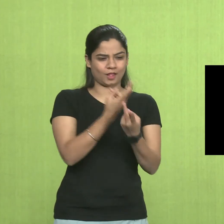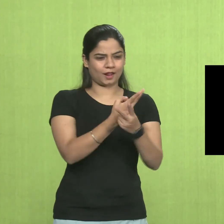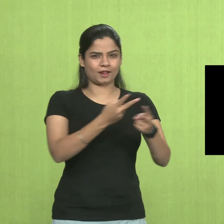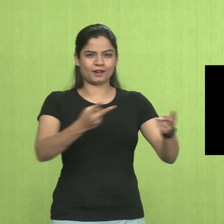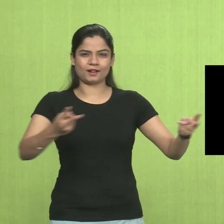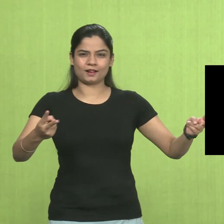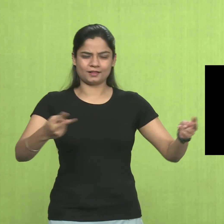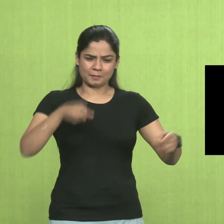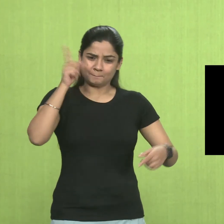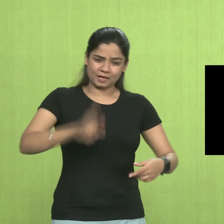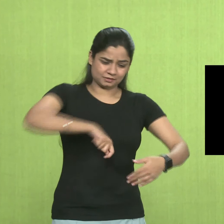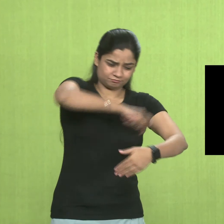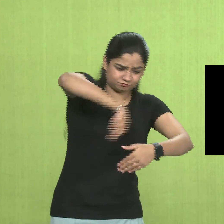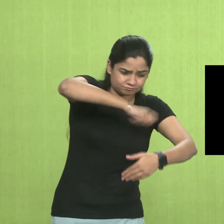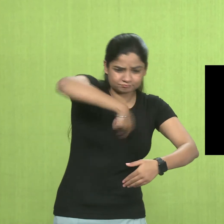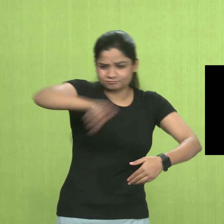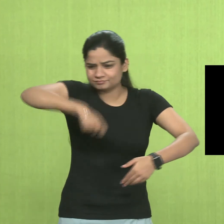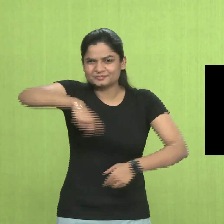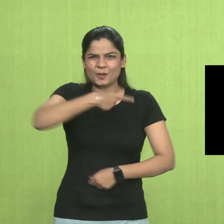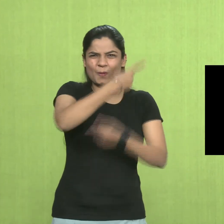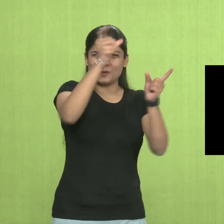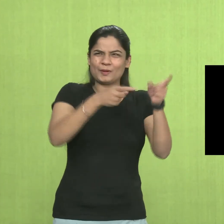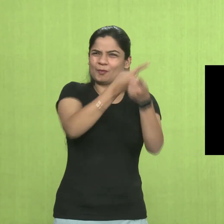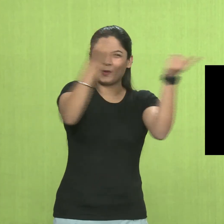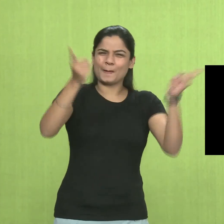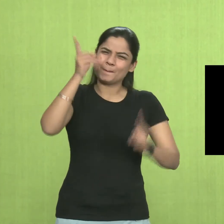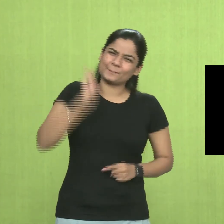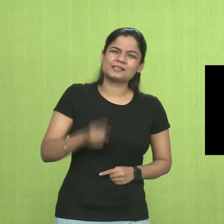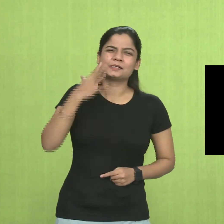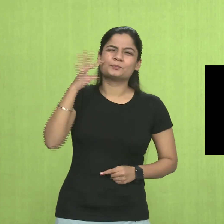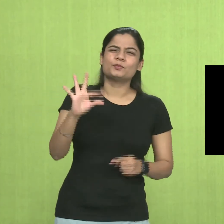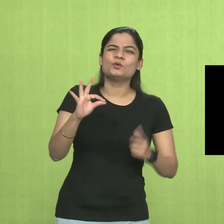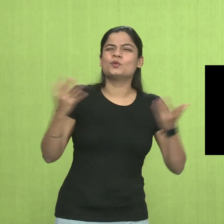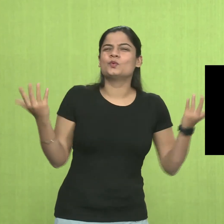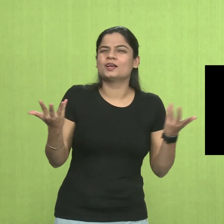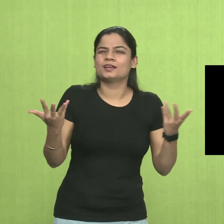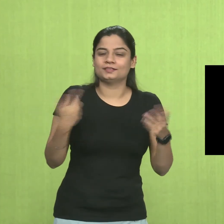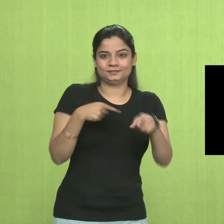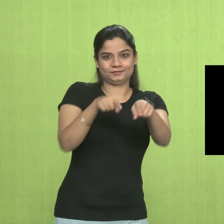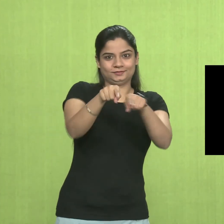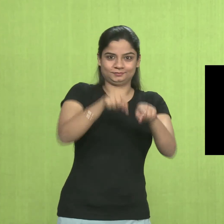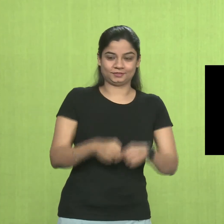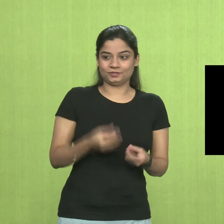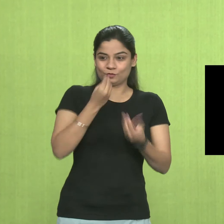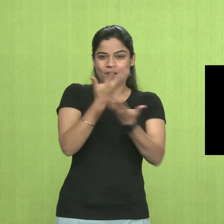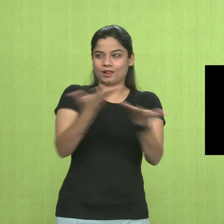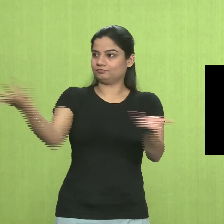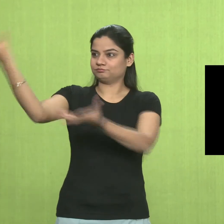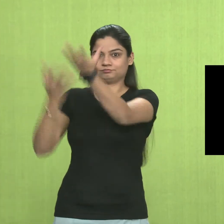What is the need for cooking? Why do we need to cook food? Let me give you an example. If we buy food products, can we directly